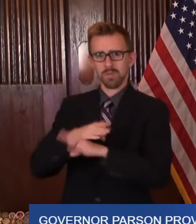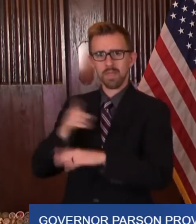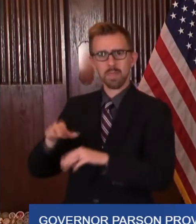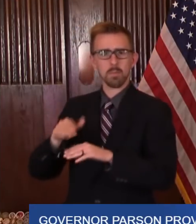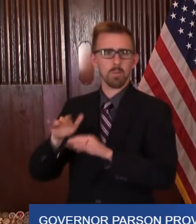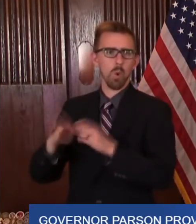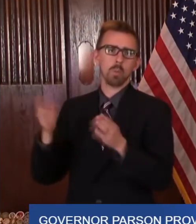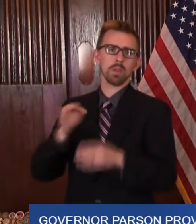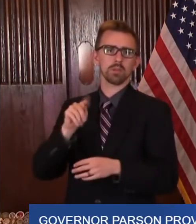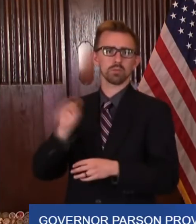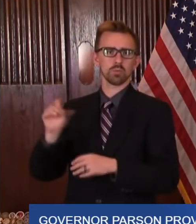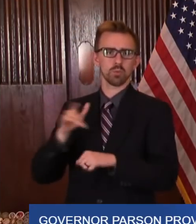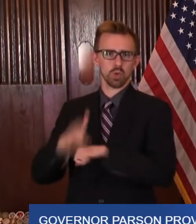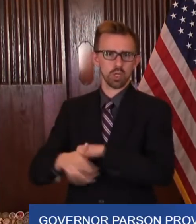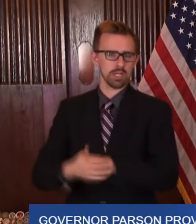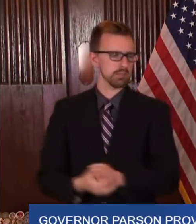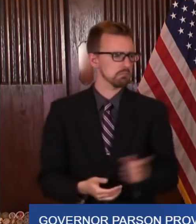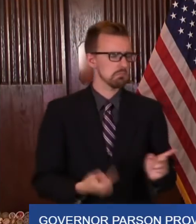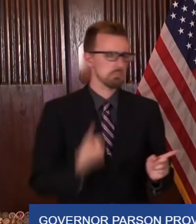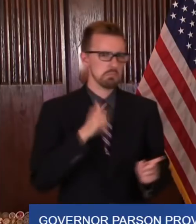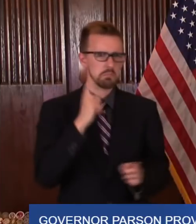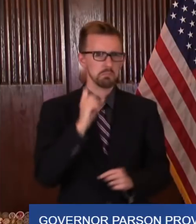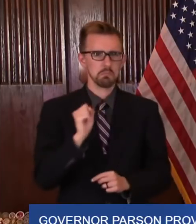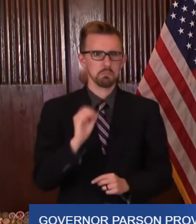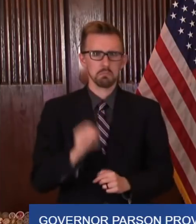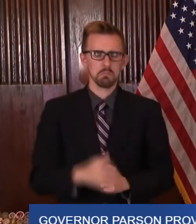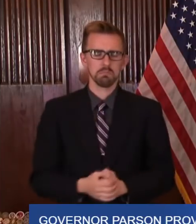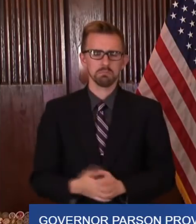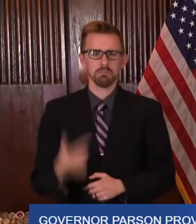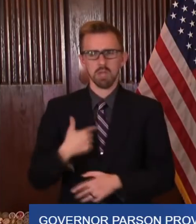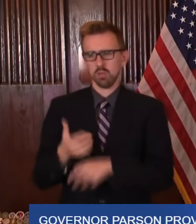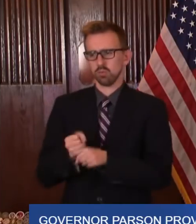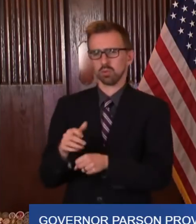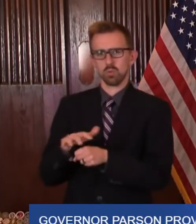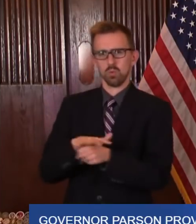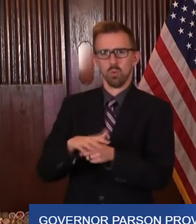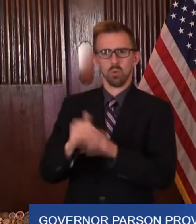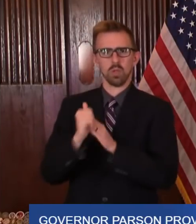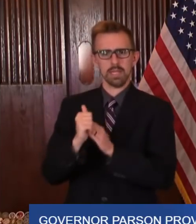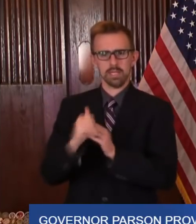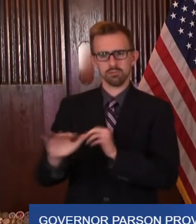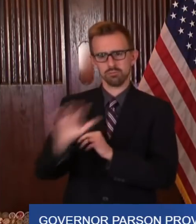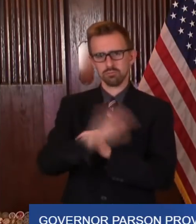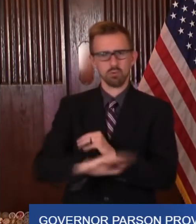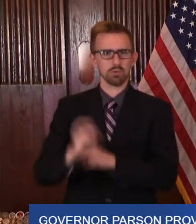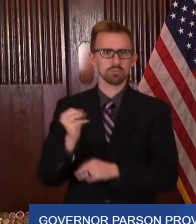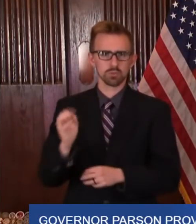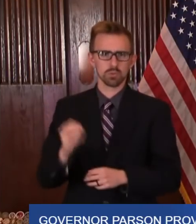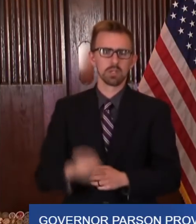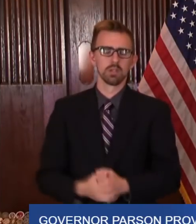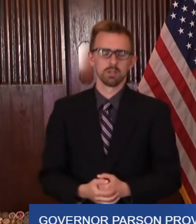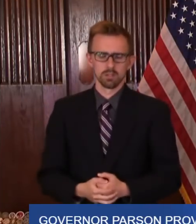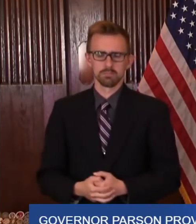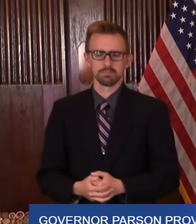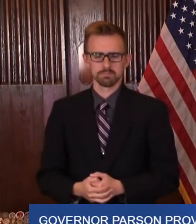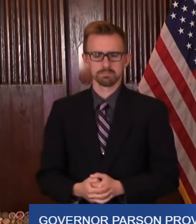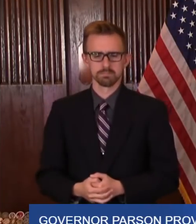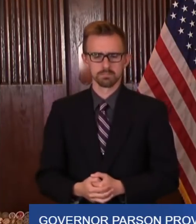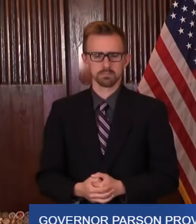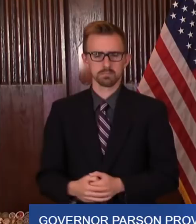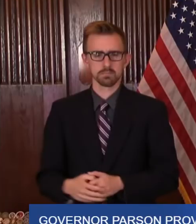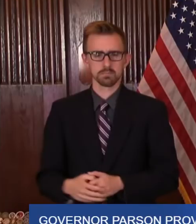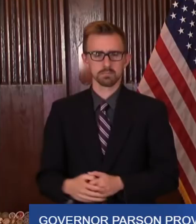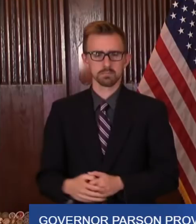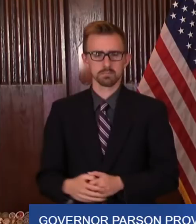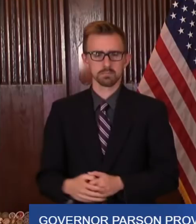them? No, I don't think so. I mean, I trust the local leaders across this state. You know, people out there know